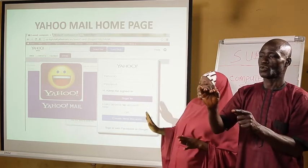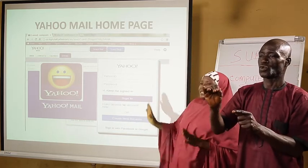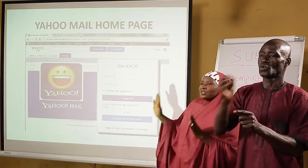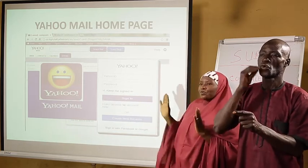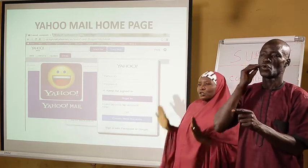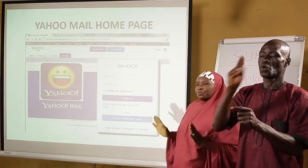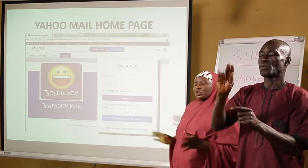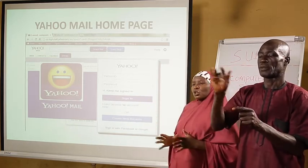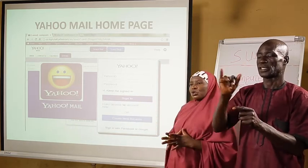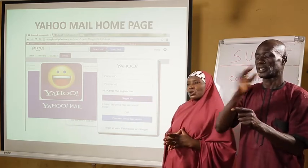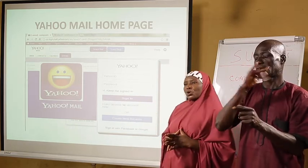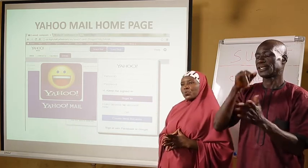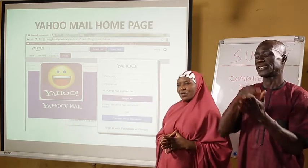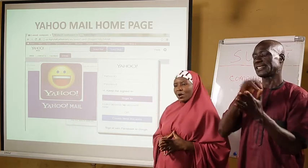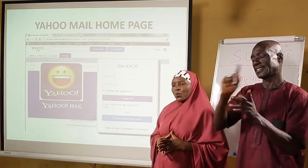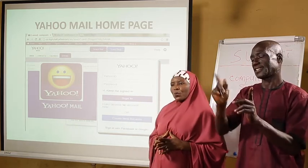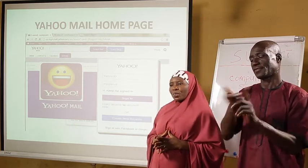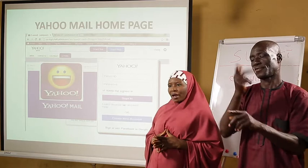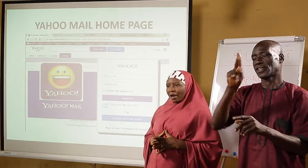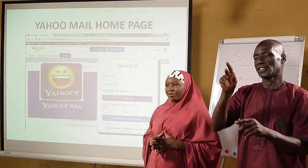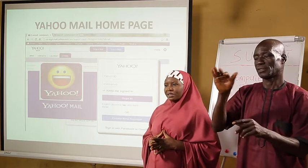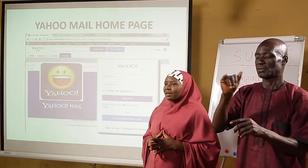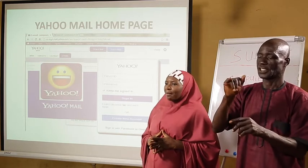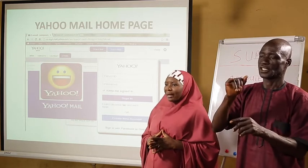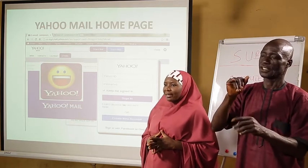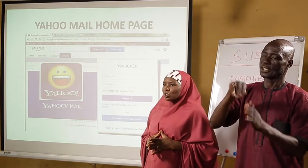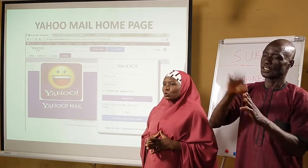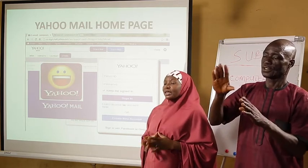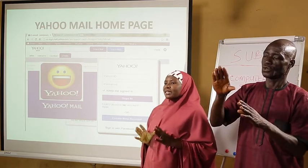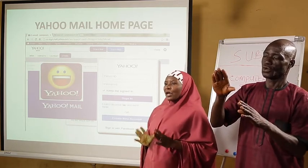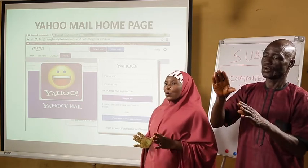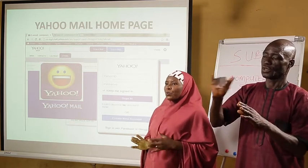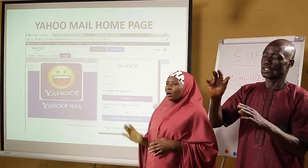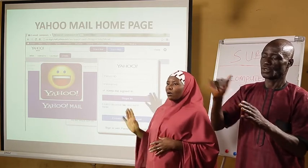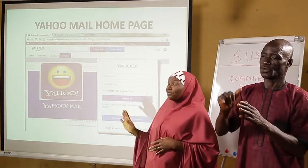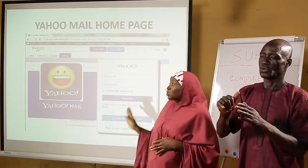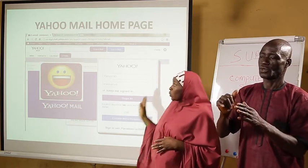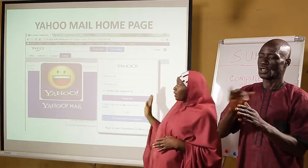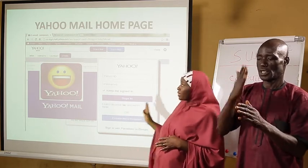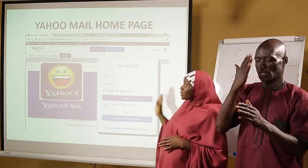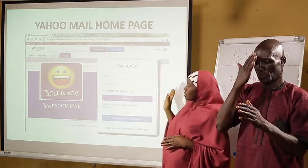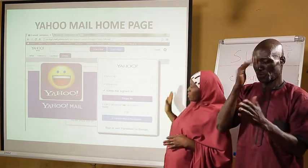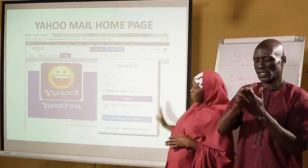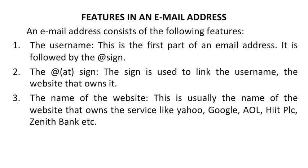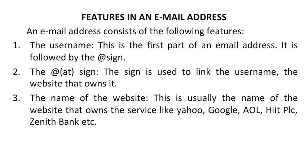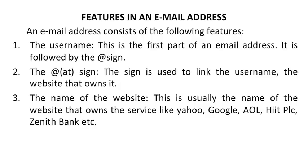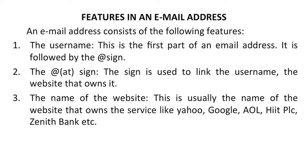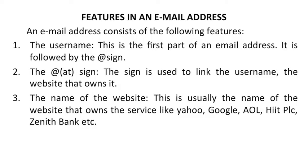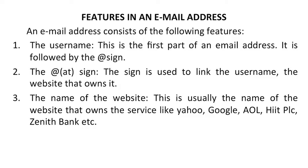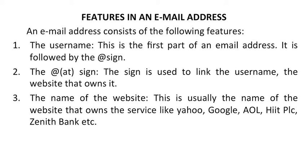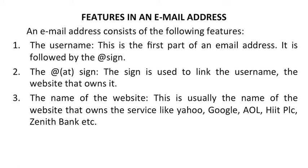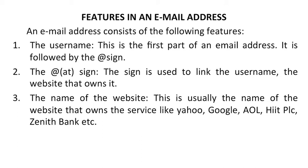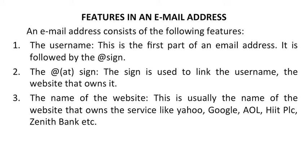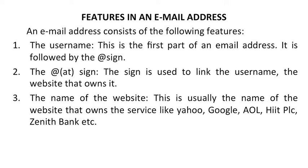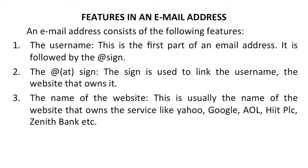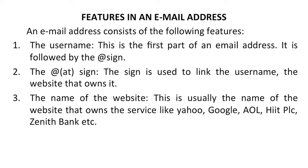we said is the first page on your Yahoo address. My dear students, I hope you are convinced with this.